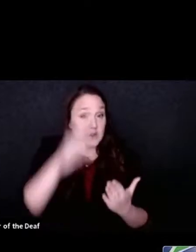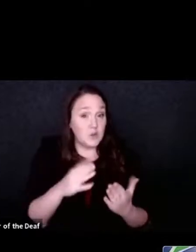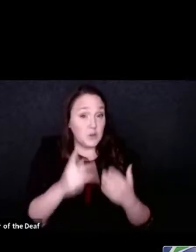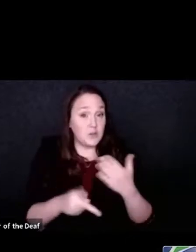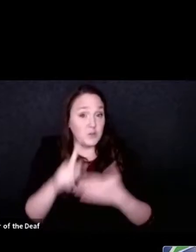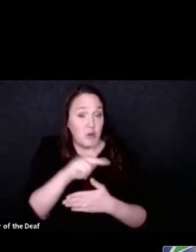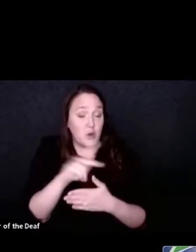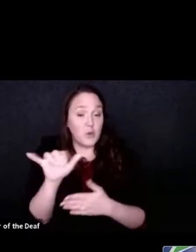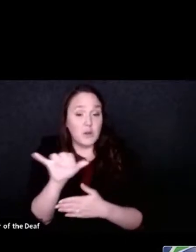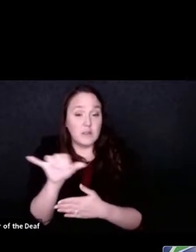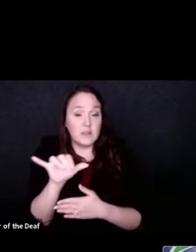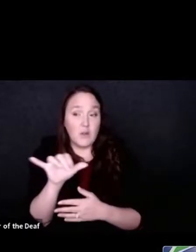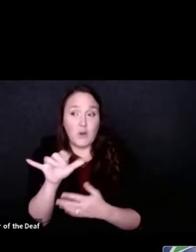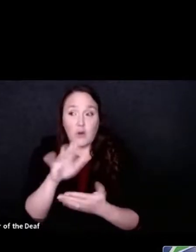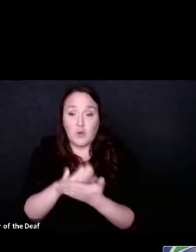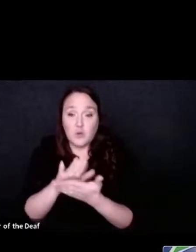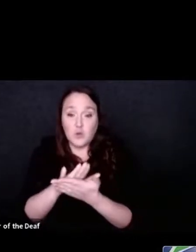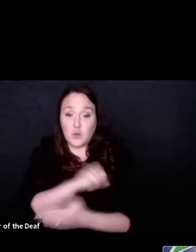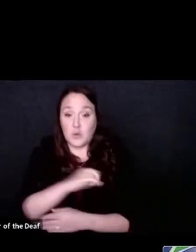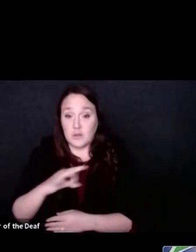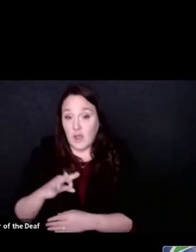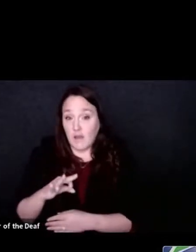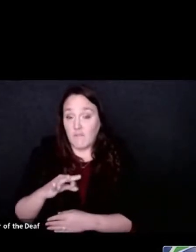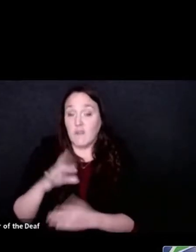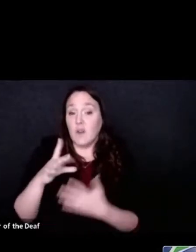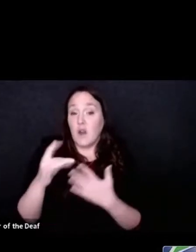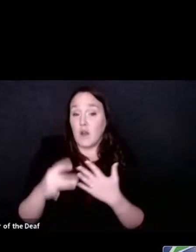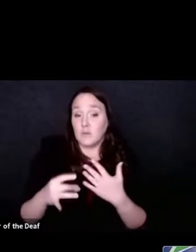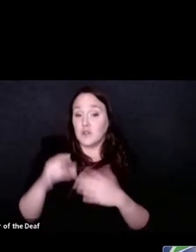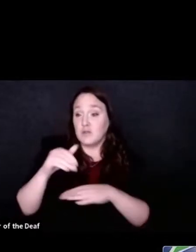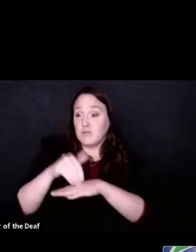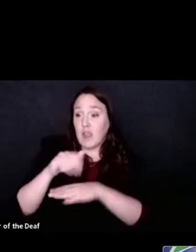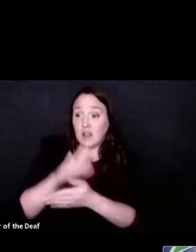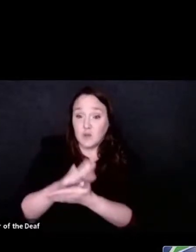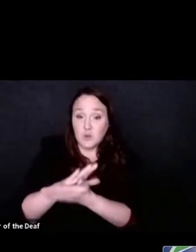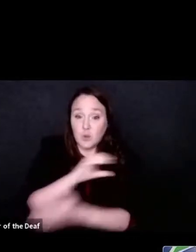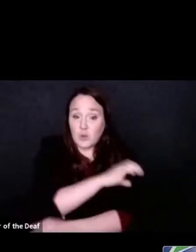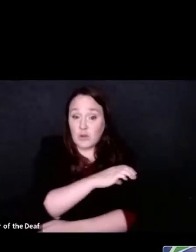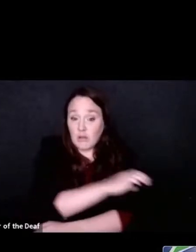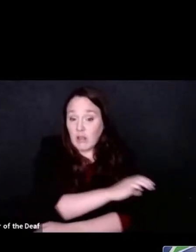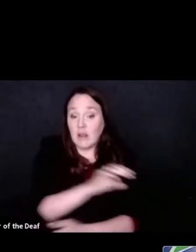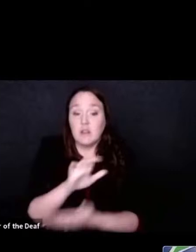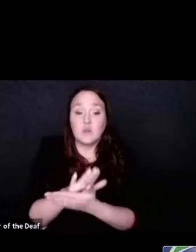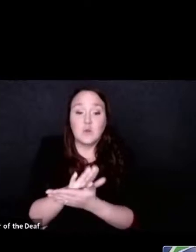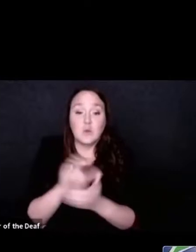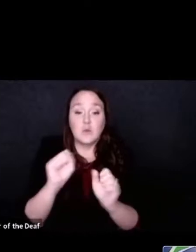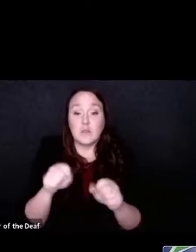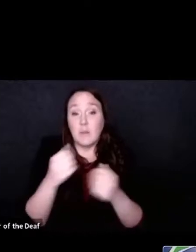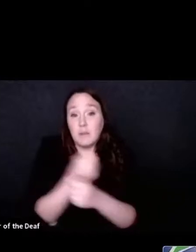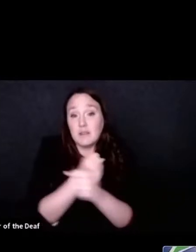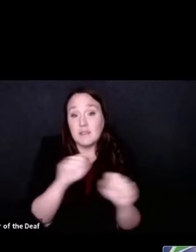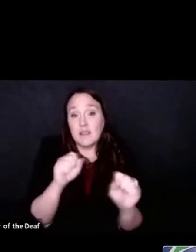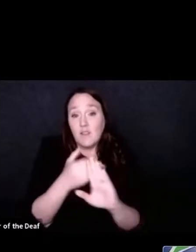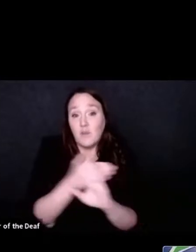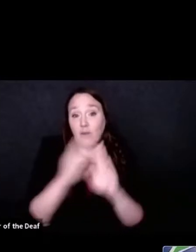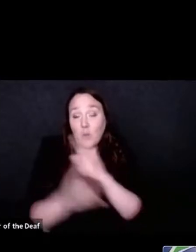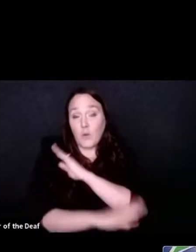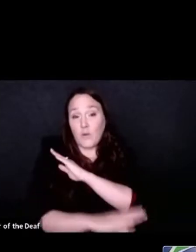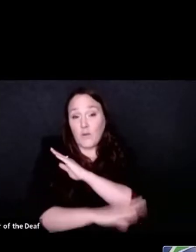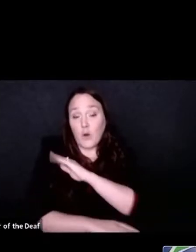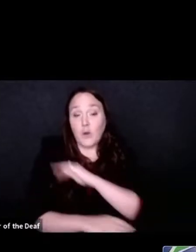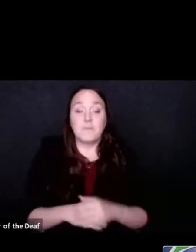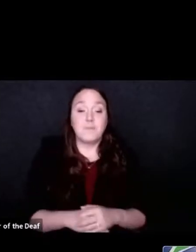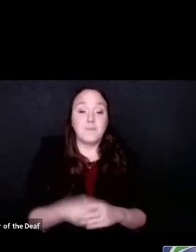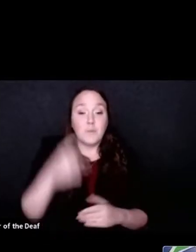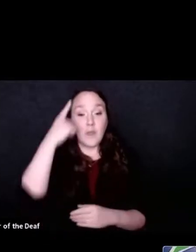prioritized similar to school staff? Options to be vaccinated at school clinics so schools can be safer by the fall. So for the 16